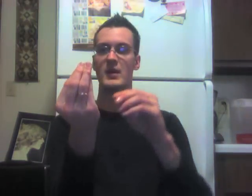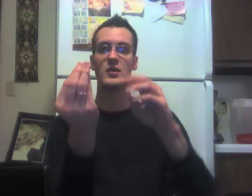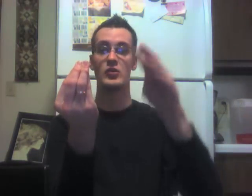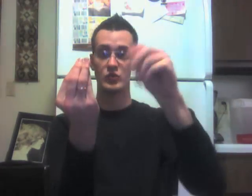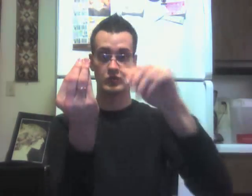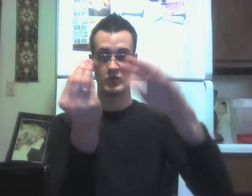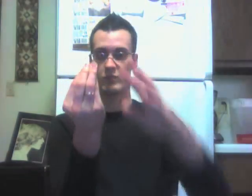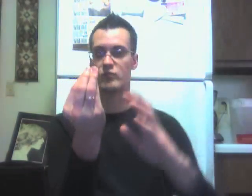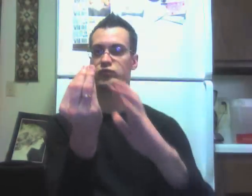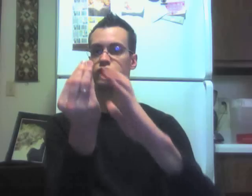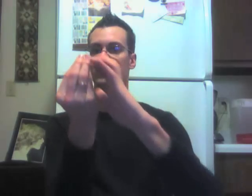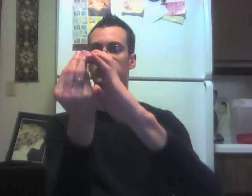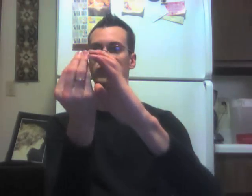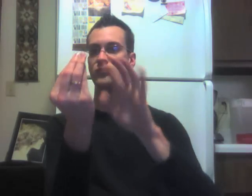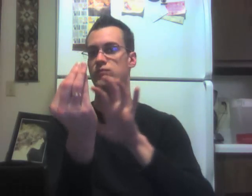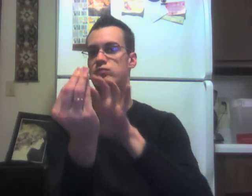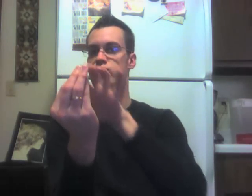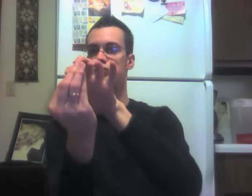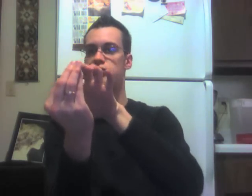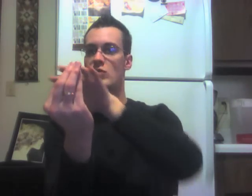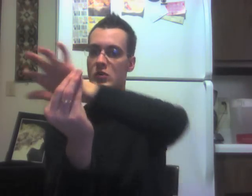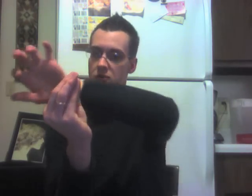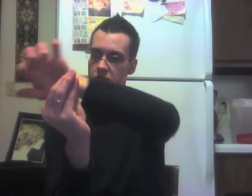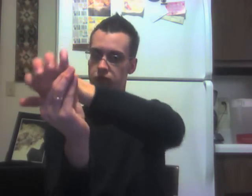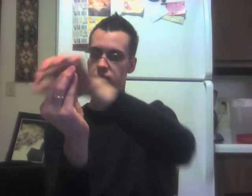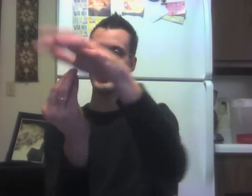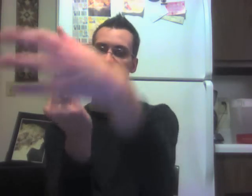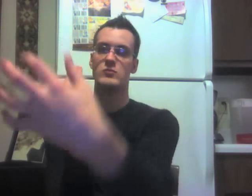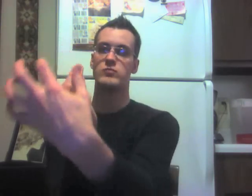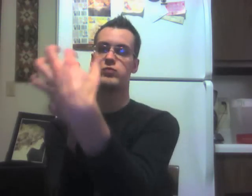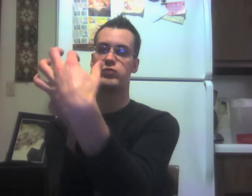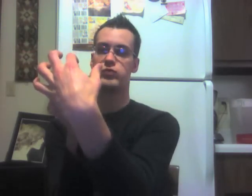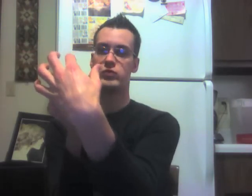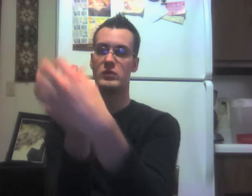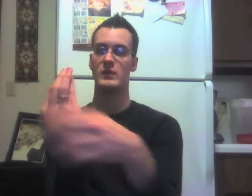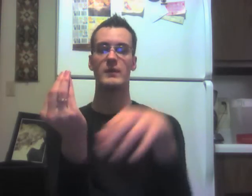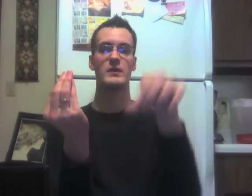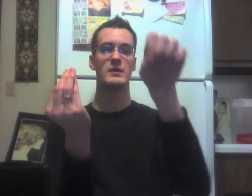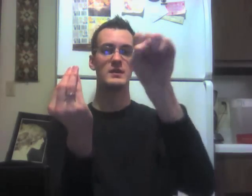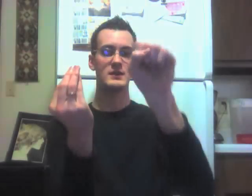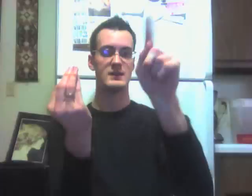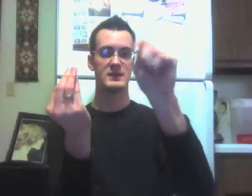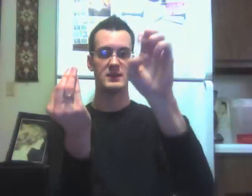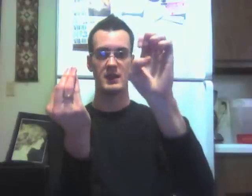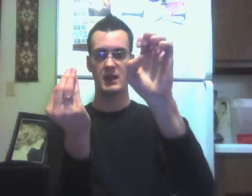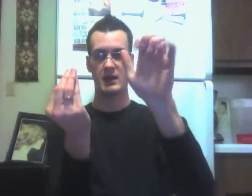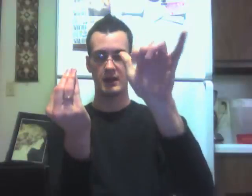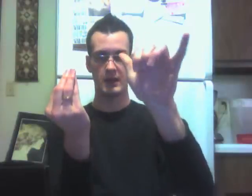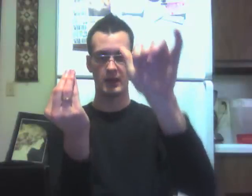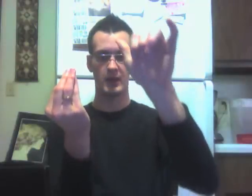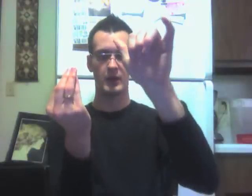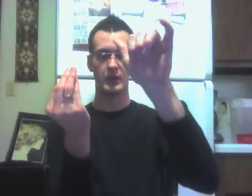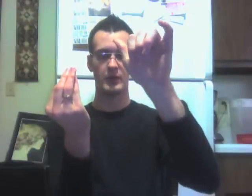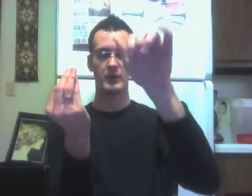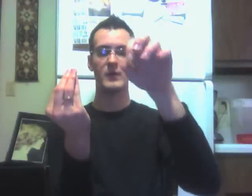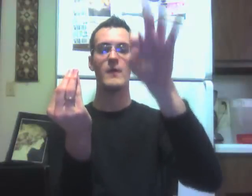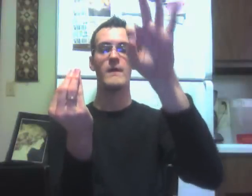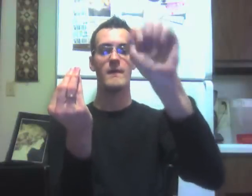over the canes as high as possible. Then a styrofoam container should be placed over the plant and